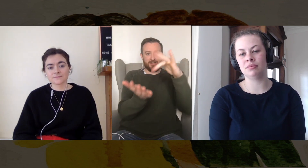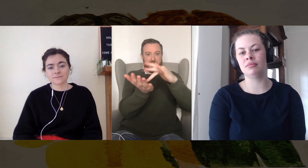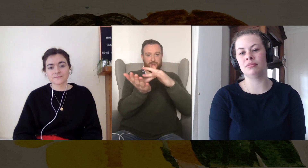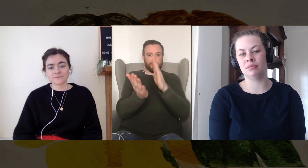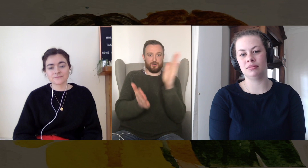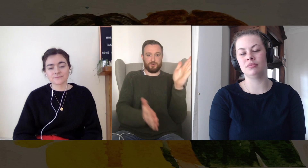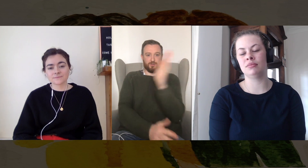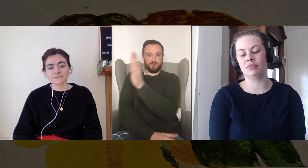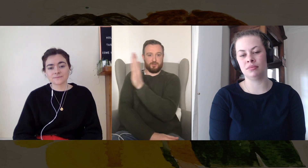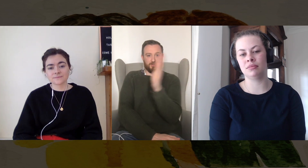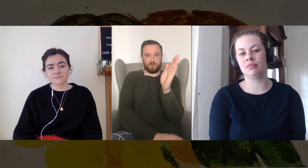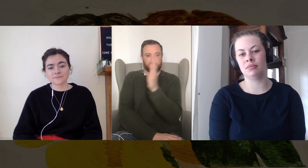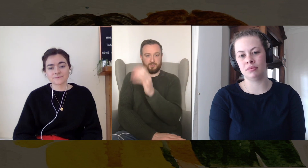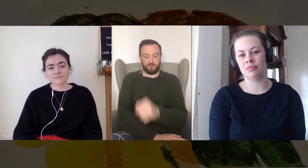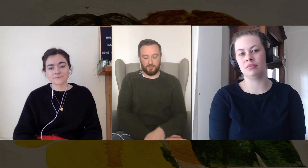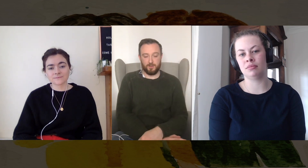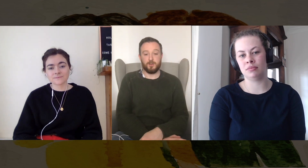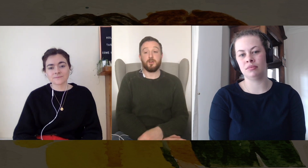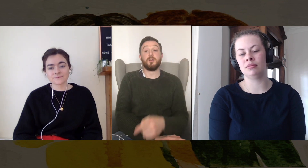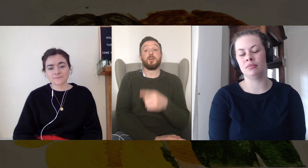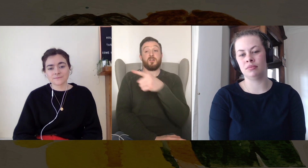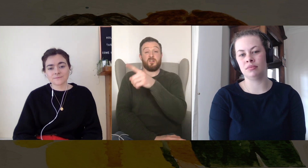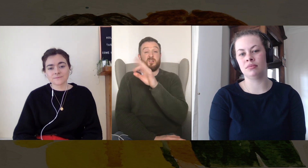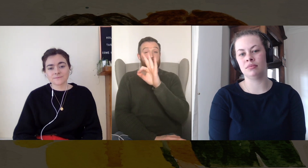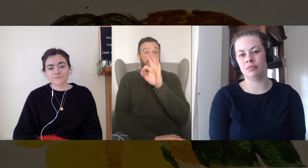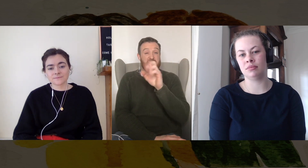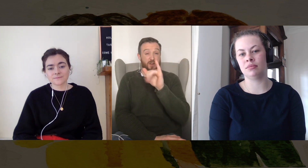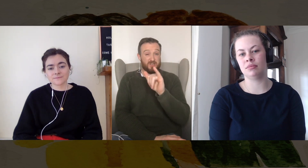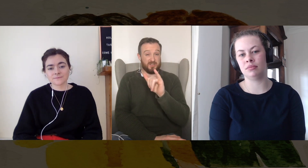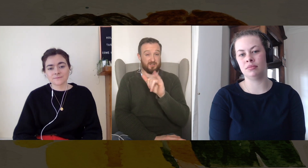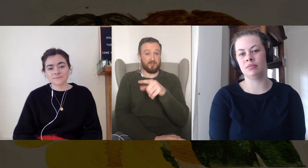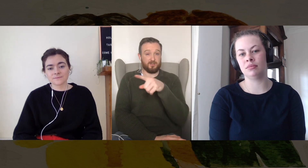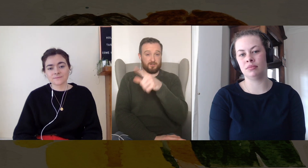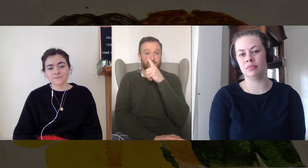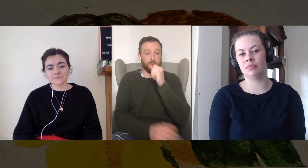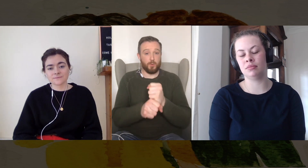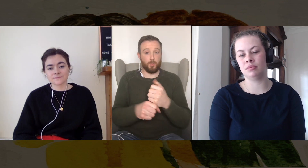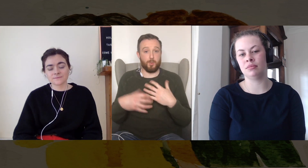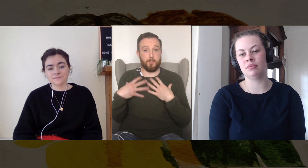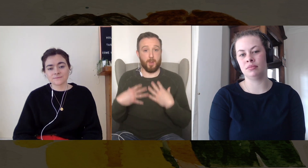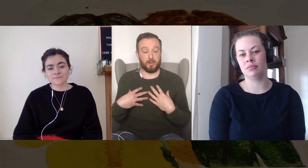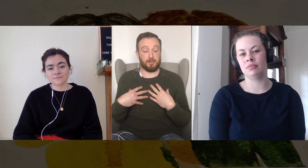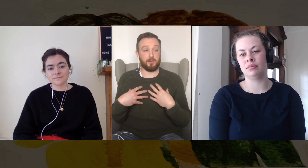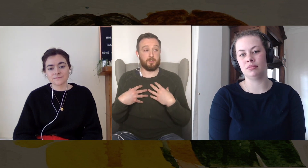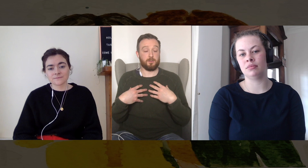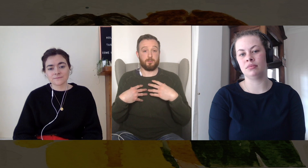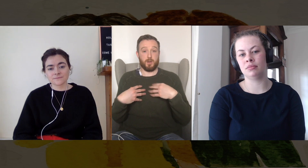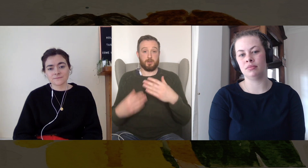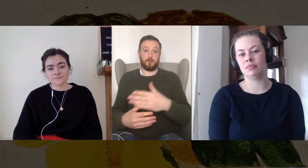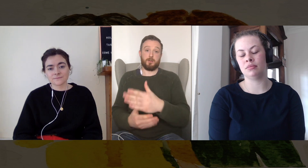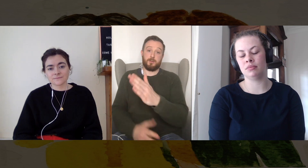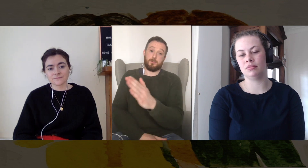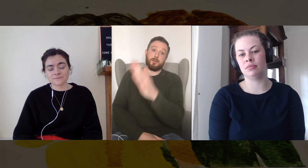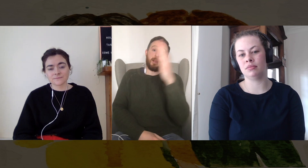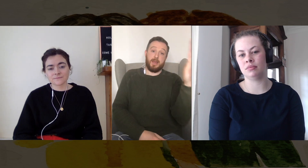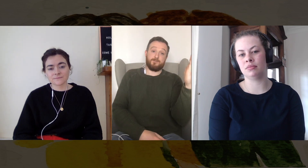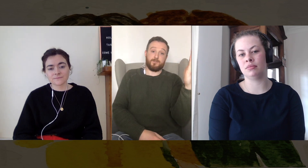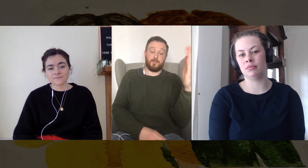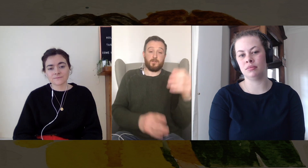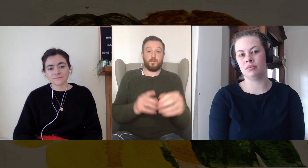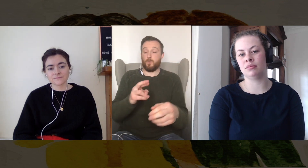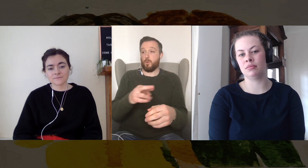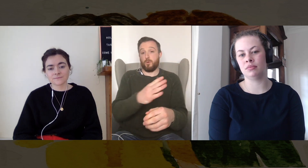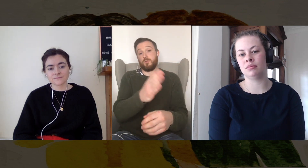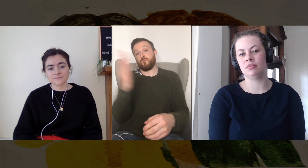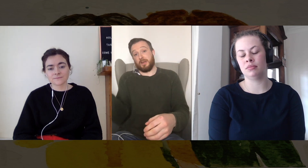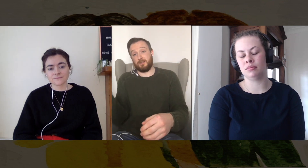and all movement is on a spectrum, and in essence life is on a spectrum. Here's happy, here's sad, but there's a center point. And you can't be too